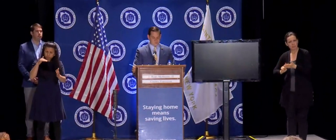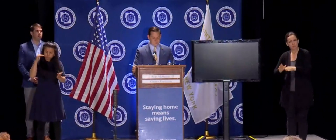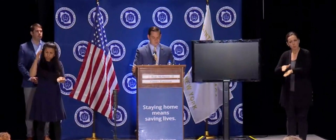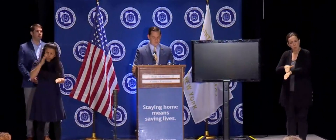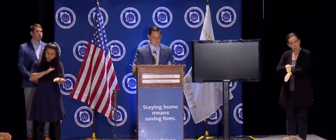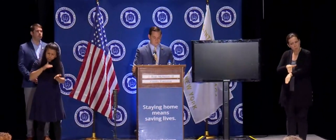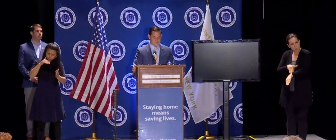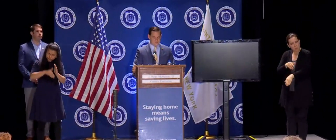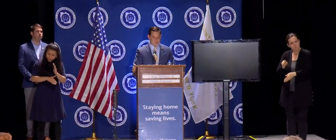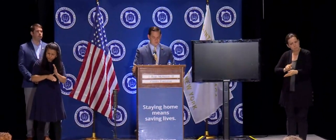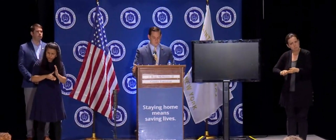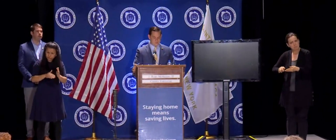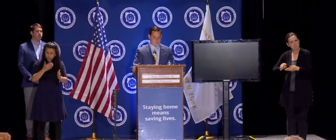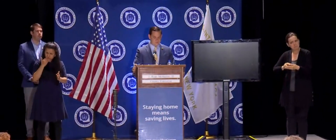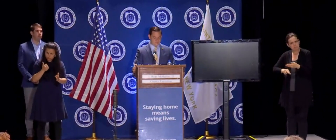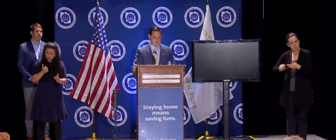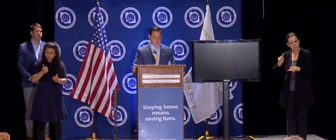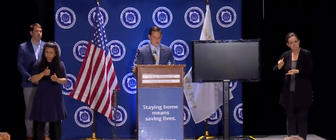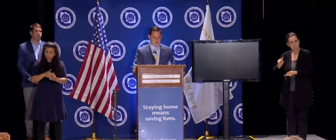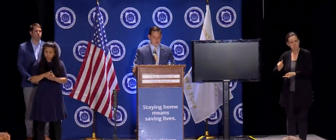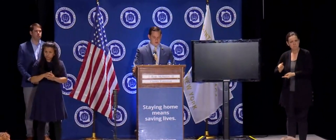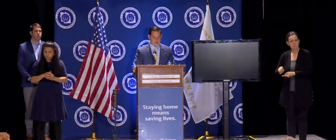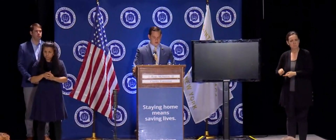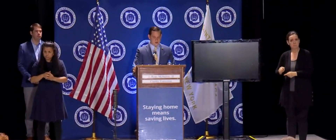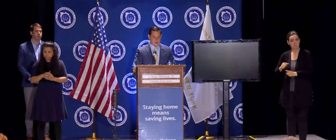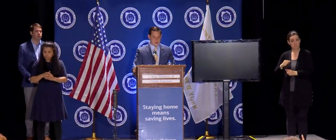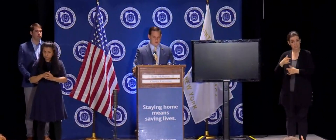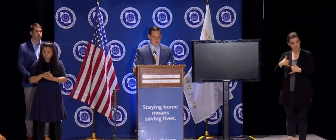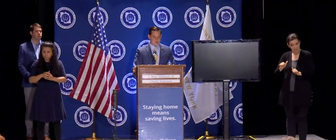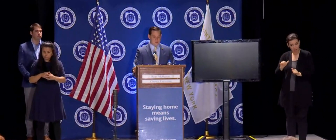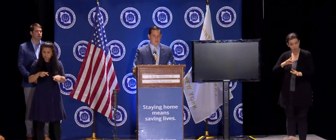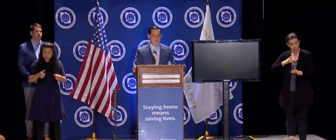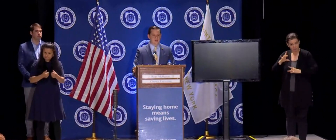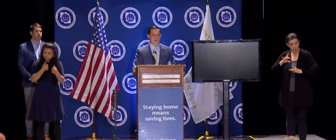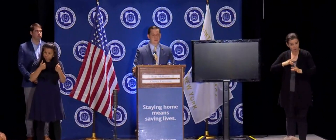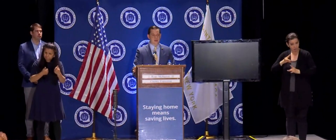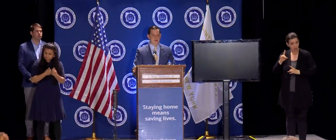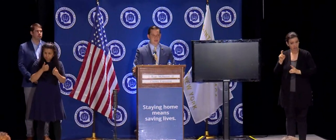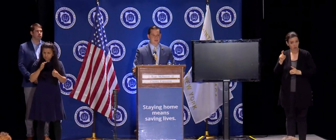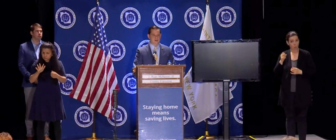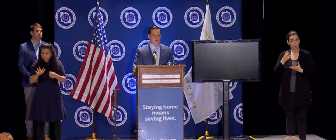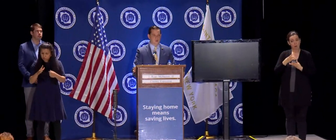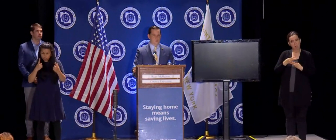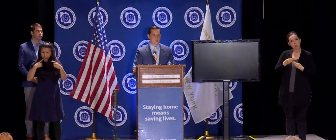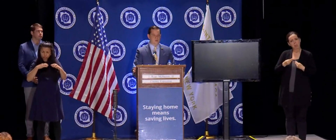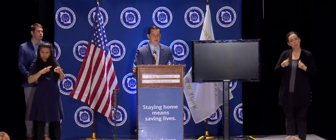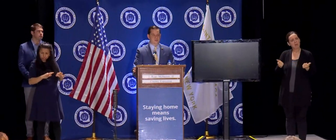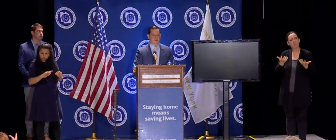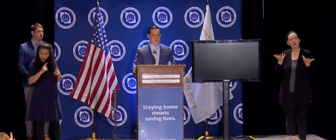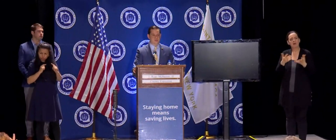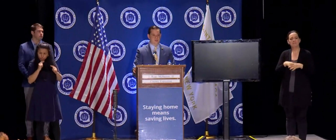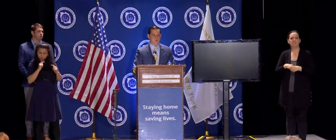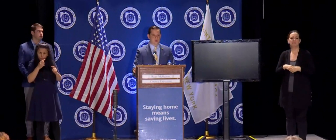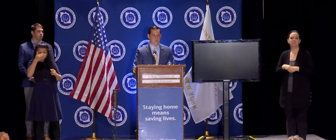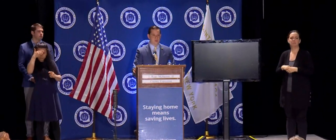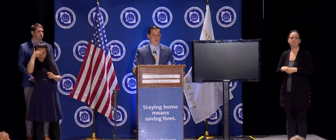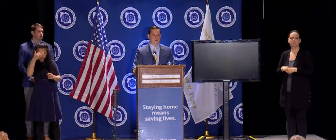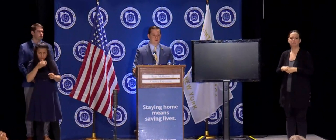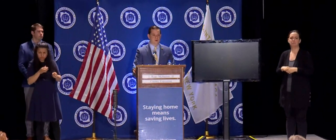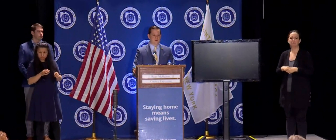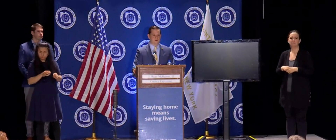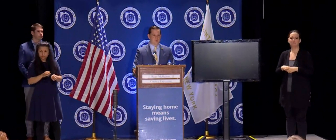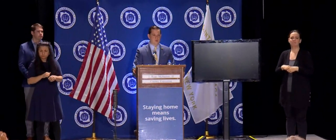are these people still battling the illness, or are they kind of on the mend? Yeah, I think they're especially with our seniors, we're